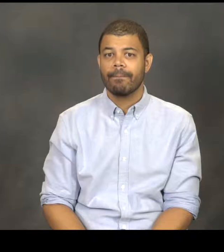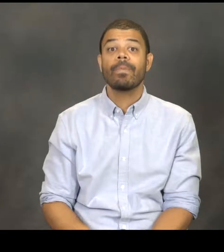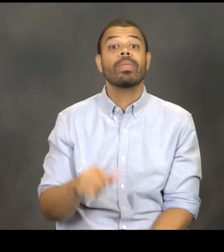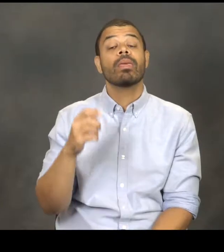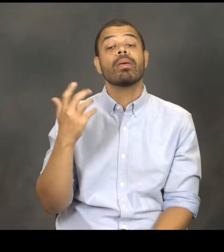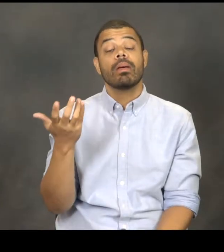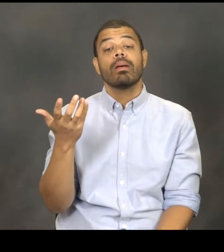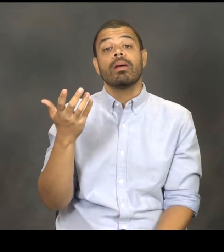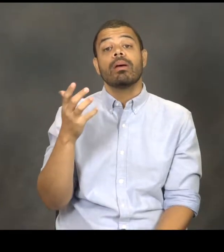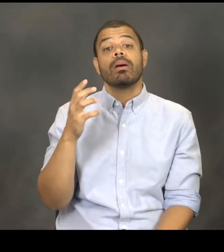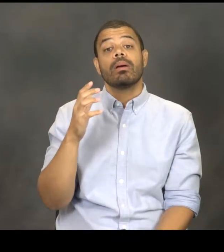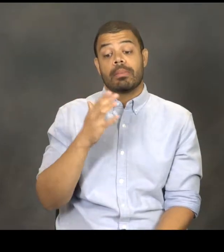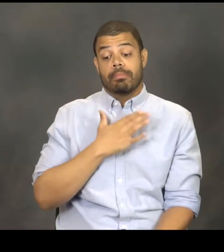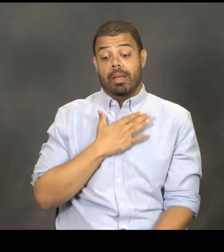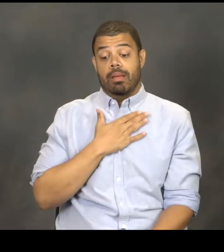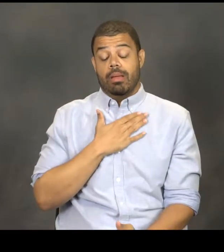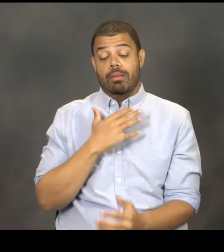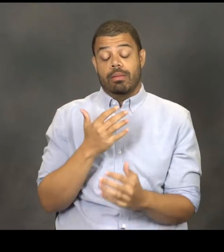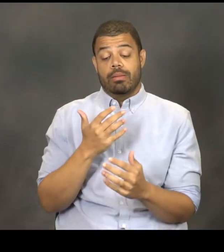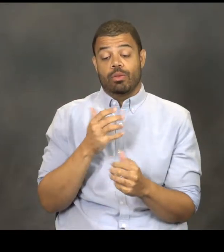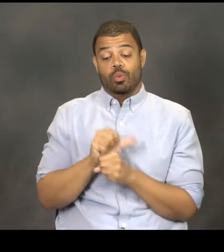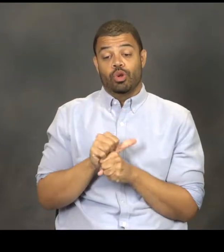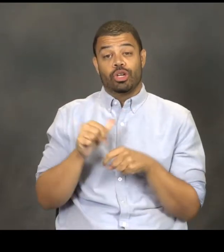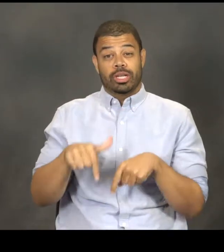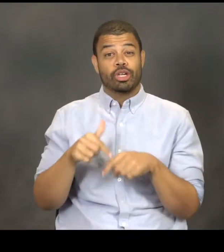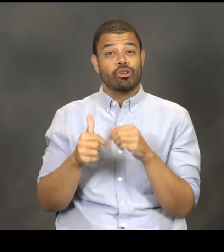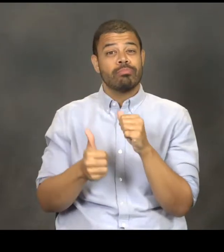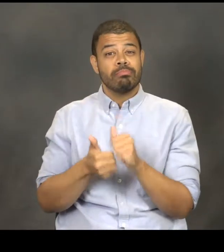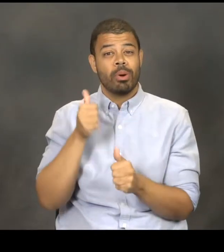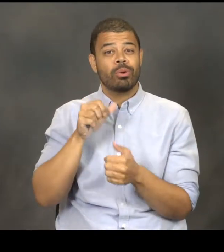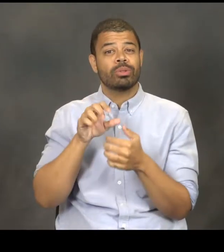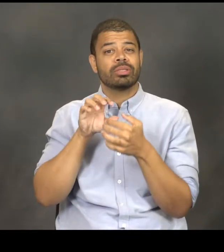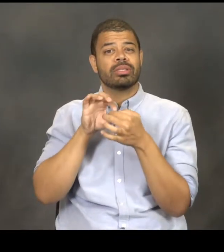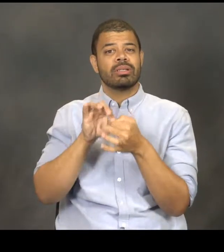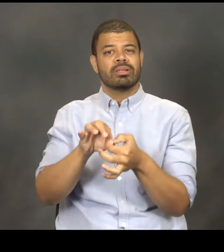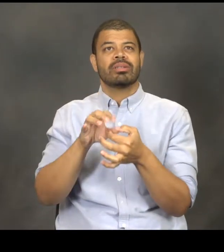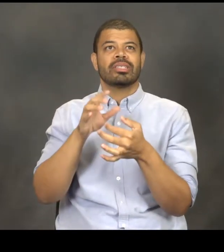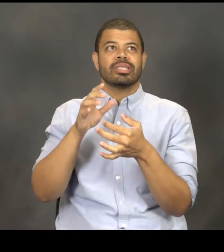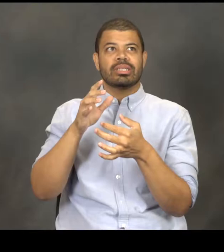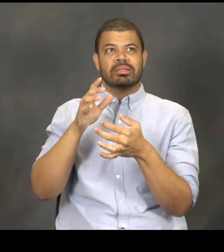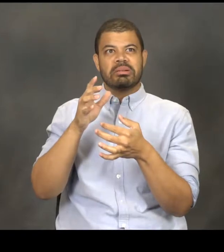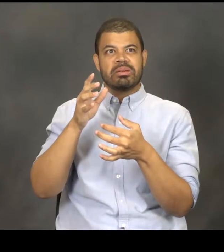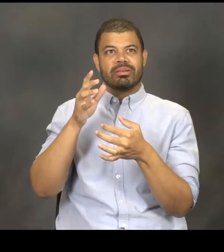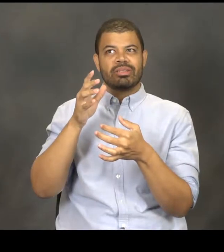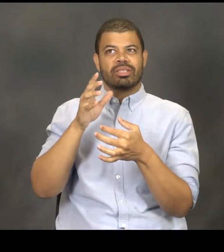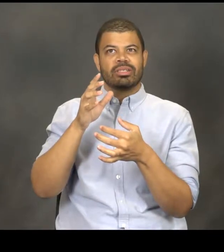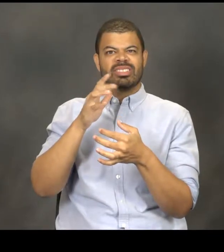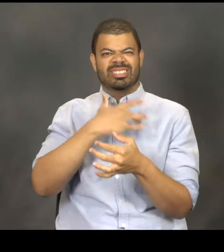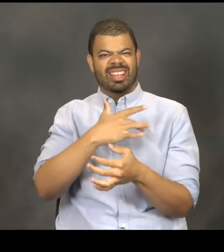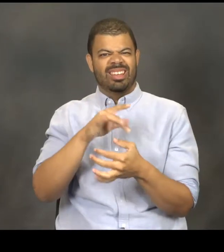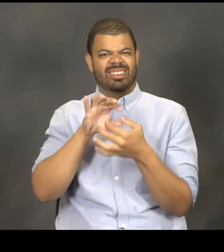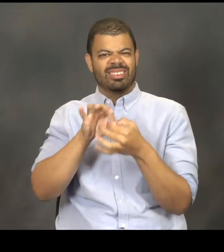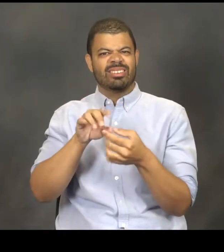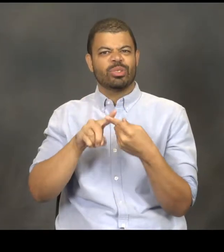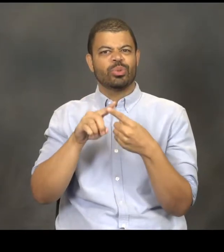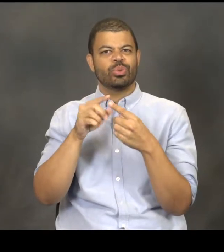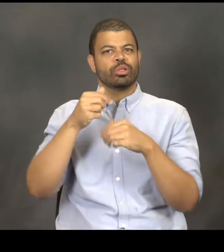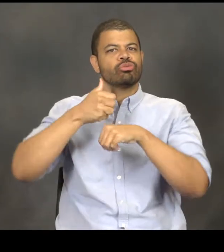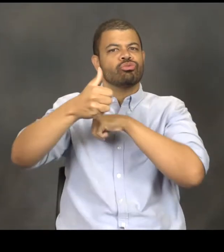So my primary work here at Community Action, it really fell under like a pretty broad spectrum of just transportation